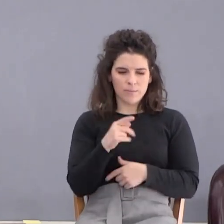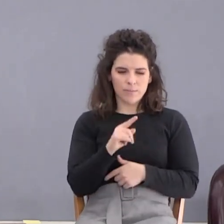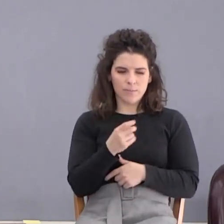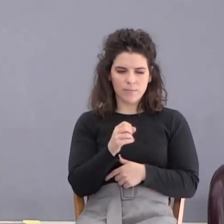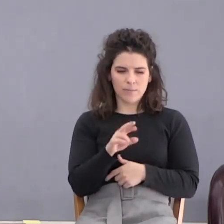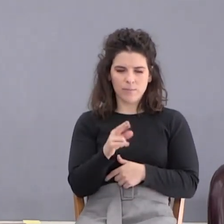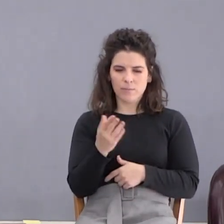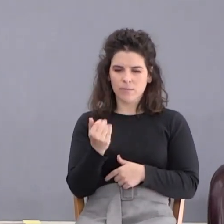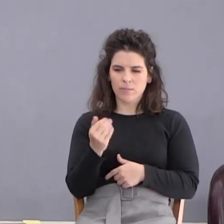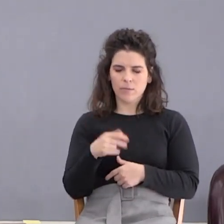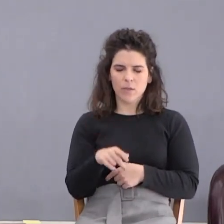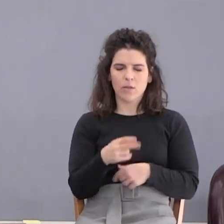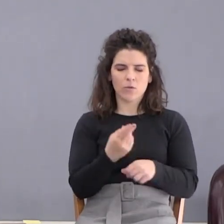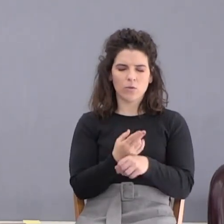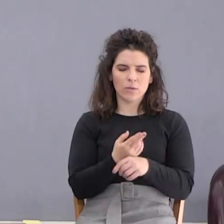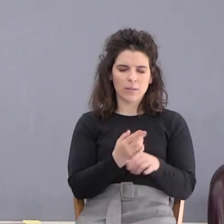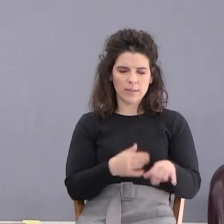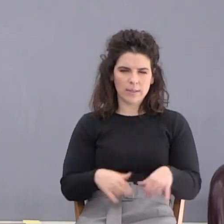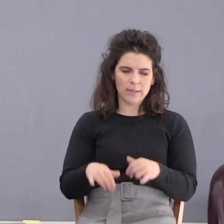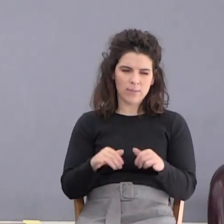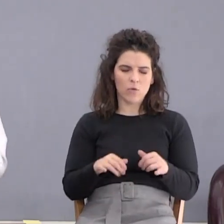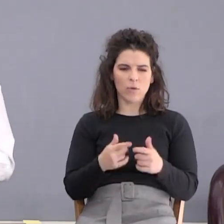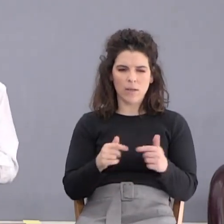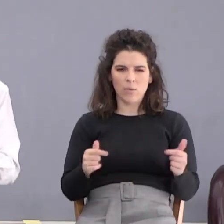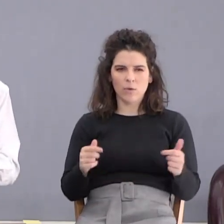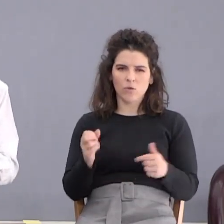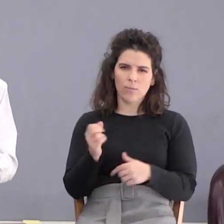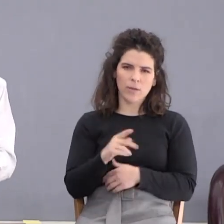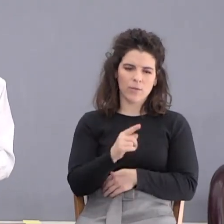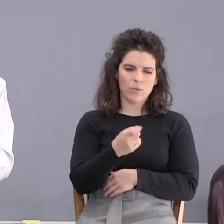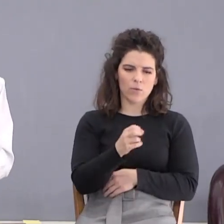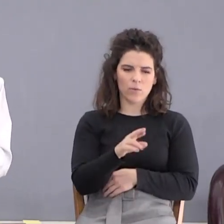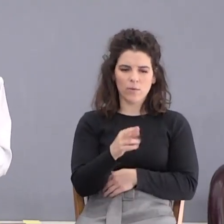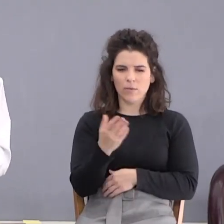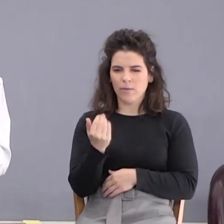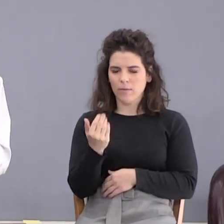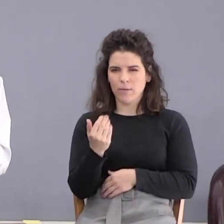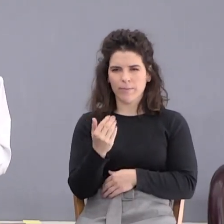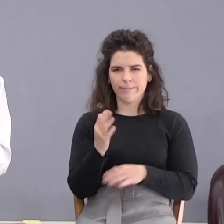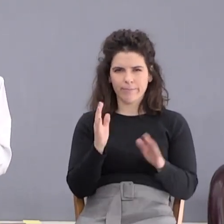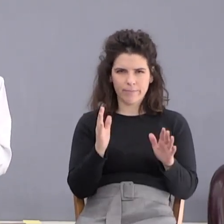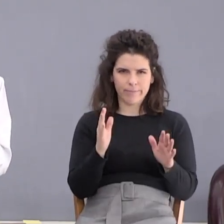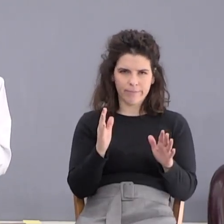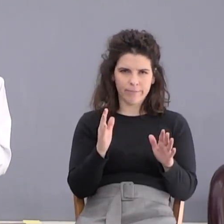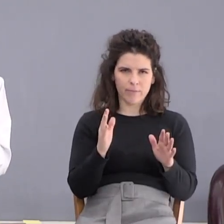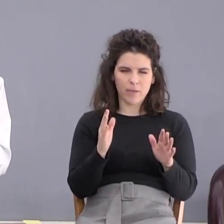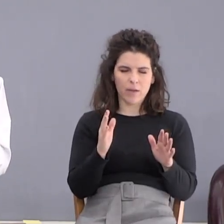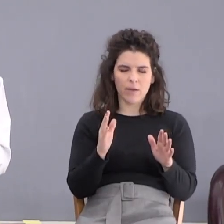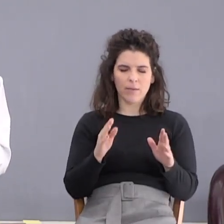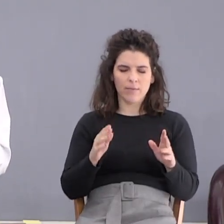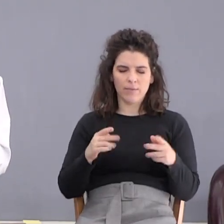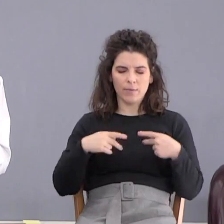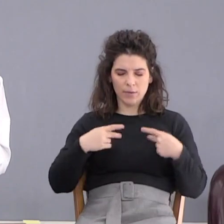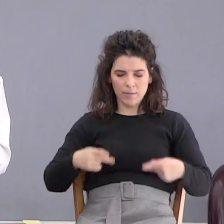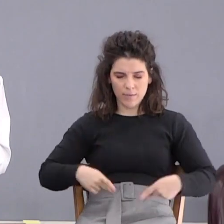using similar language. So here's the point. Go back to 1 Corinthians chapter 15. Listen, the physical